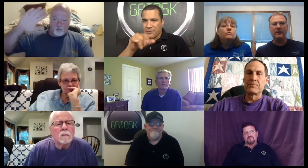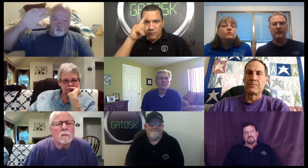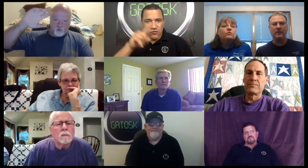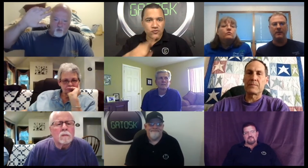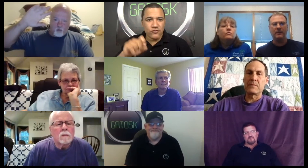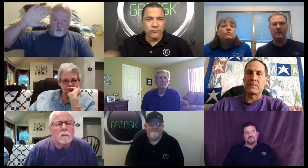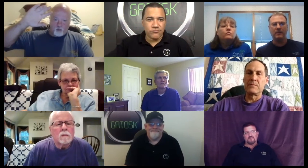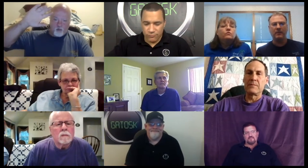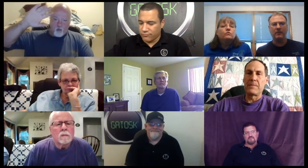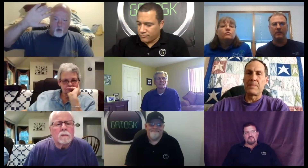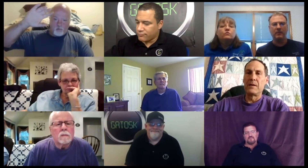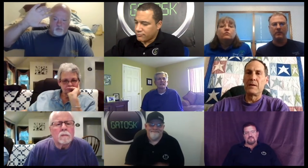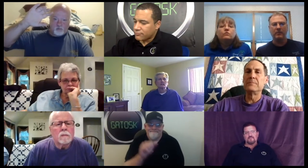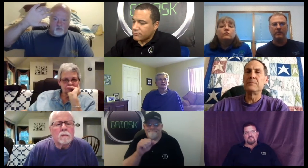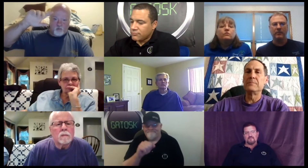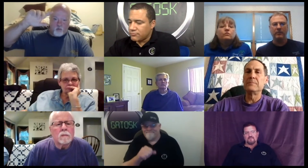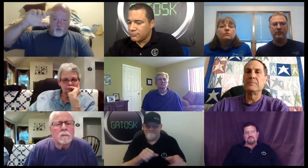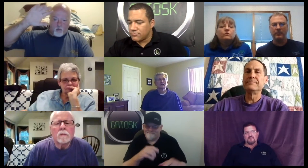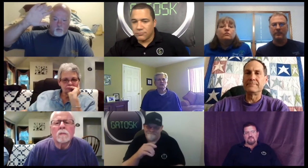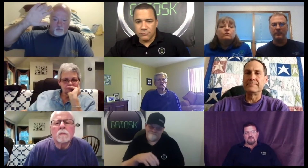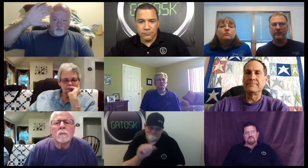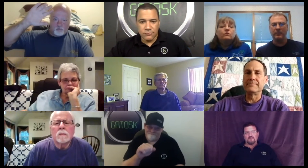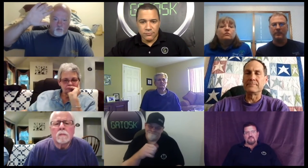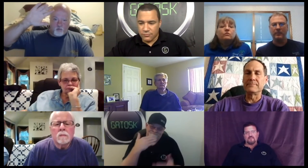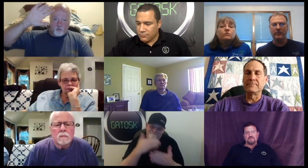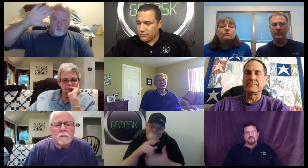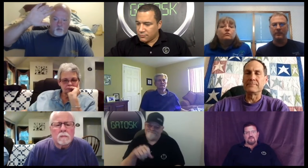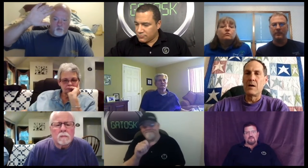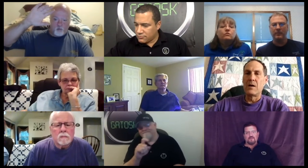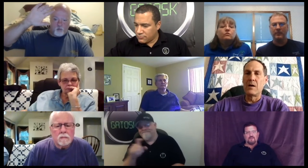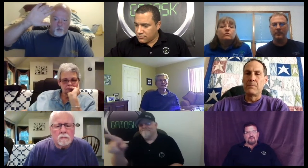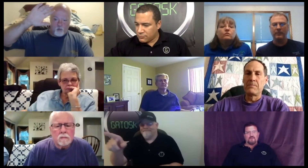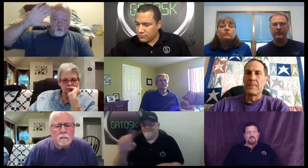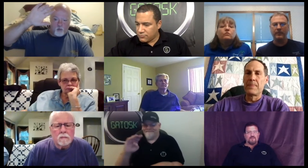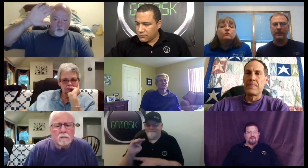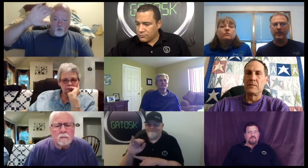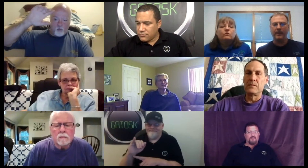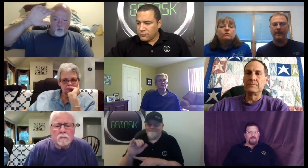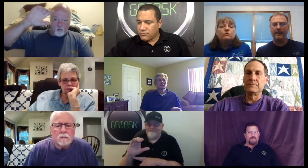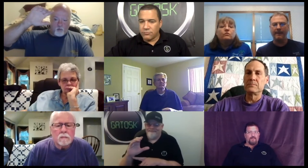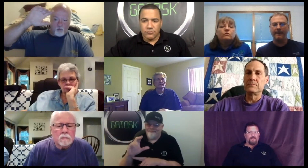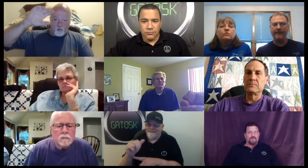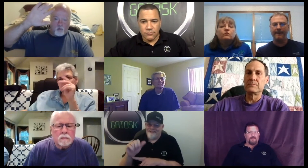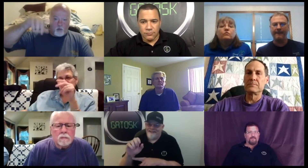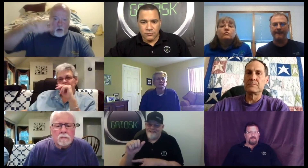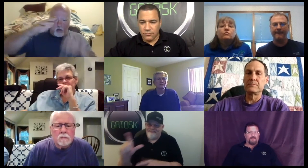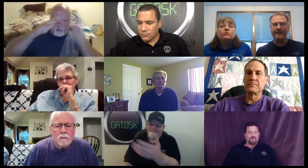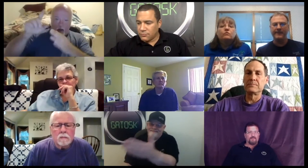Yes, we definitely will be improving on that for sure. Yes. That's a great question. Yes. Michael?